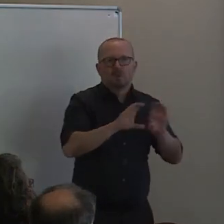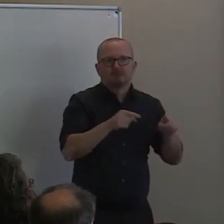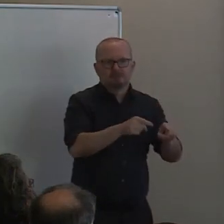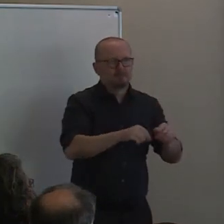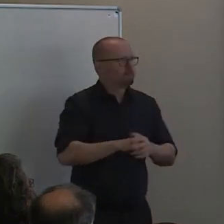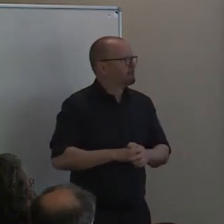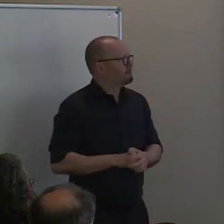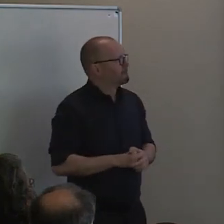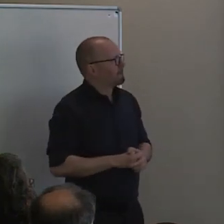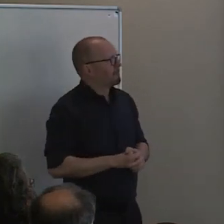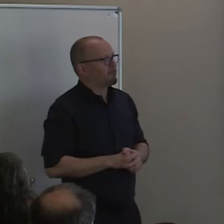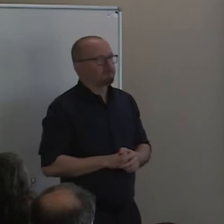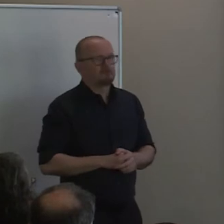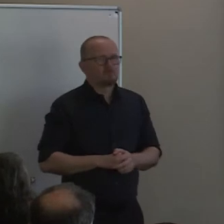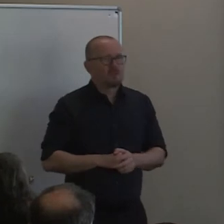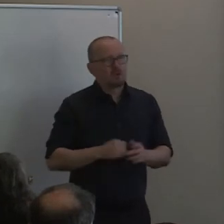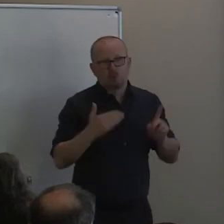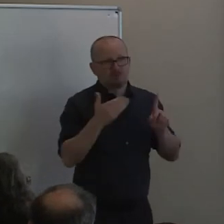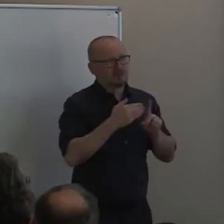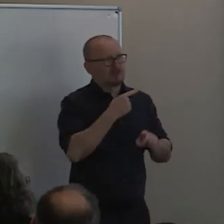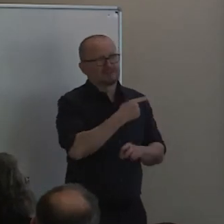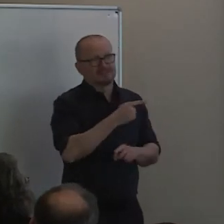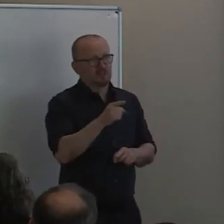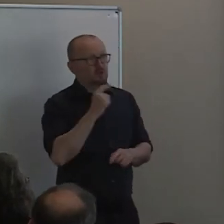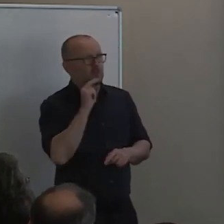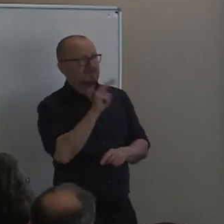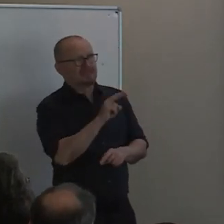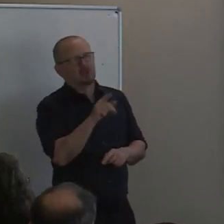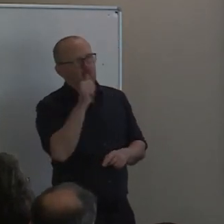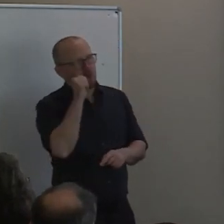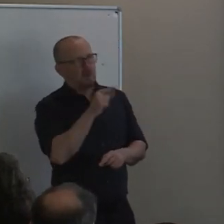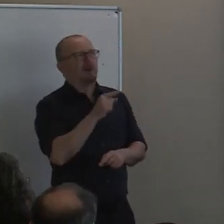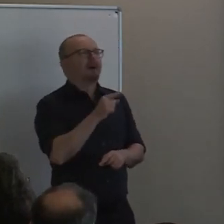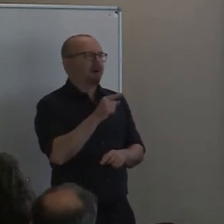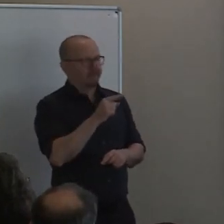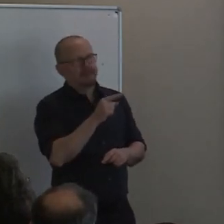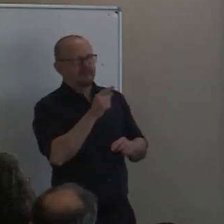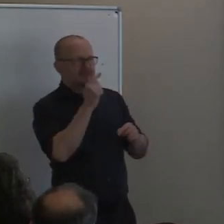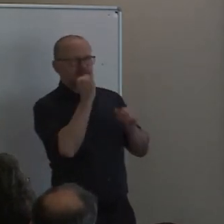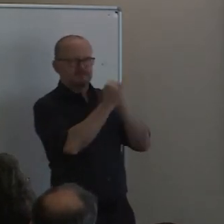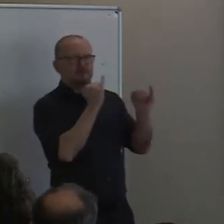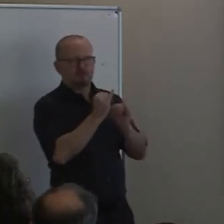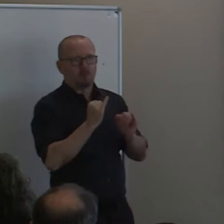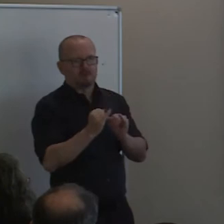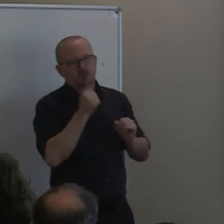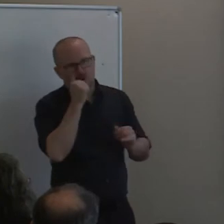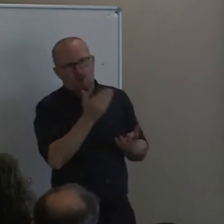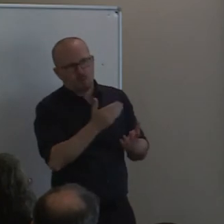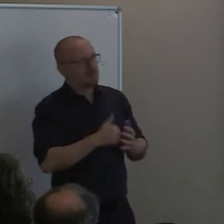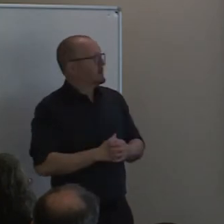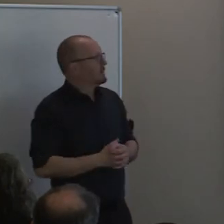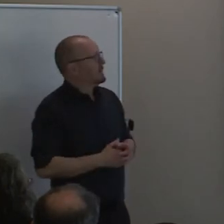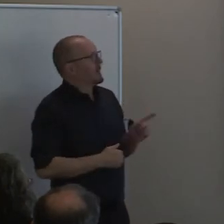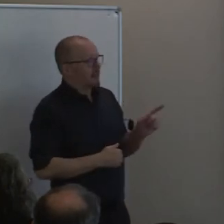So, and you'll probably all recognize this and you'll see it and you'll know that there's stuff wrong with it. But in the Silicon